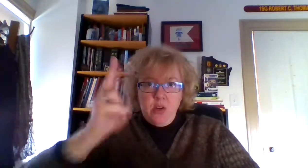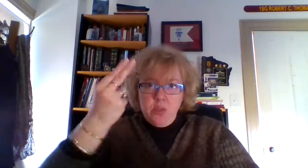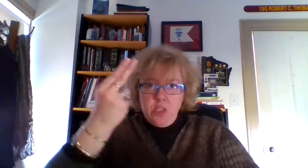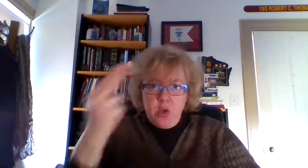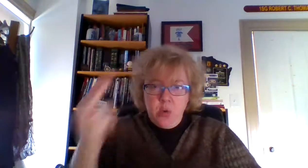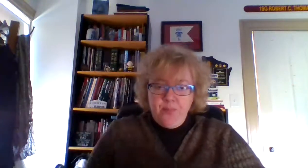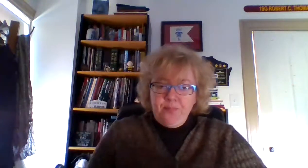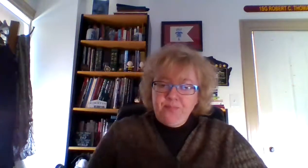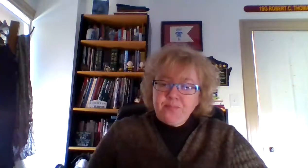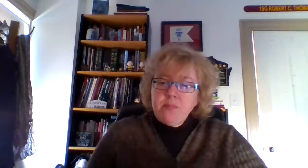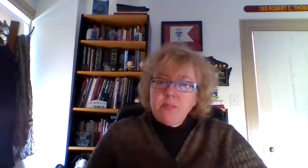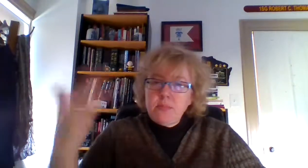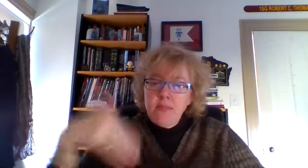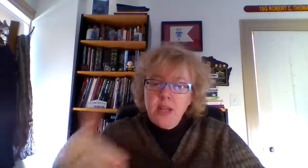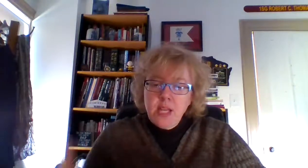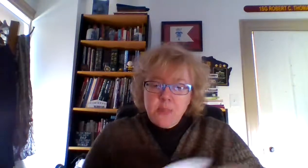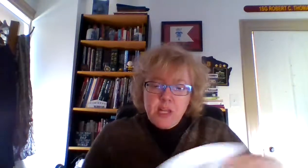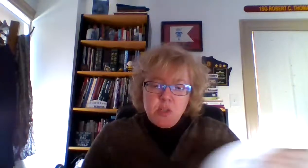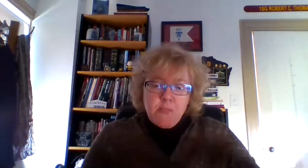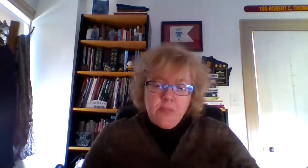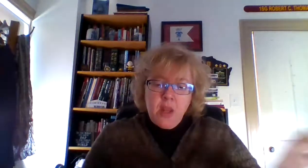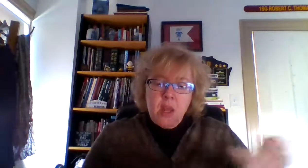was the U. Next page